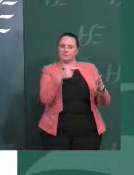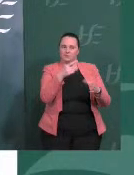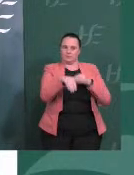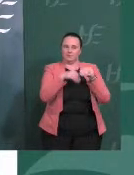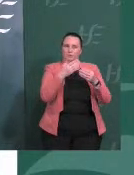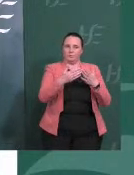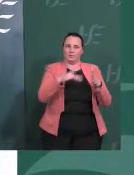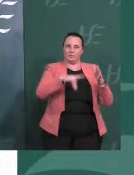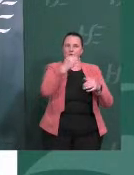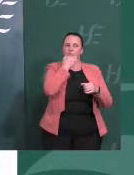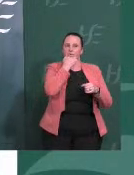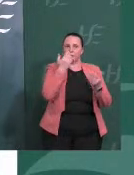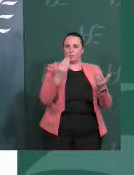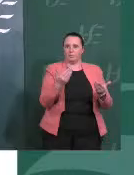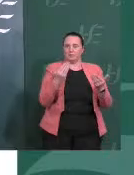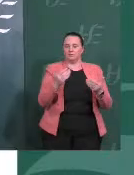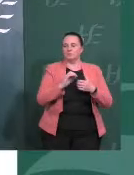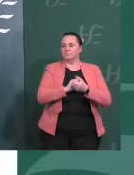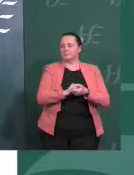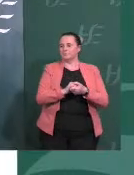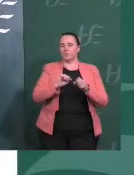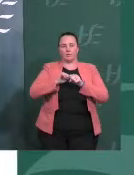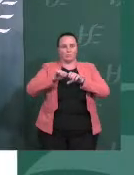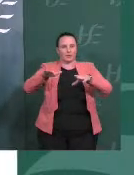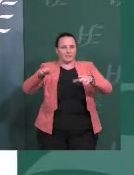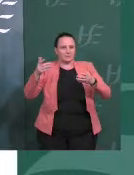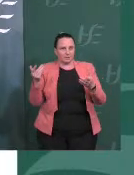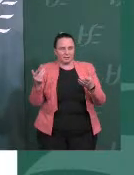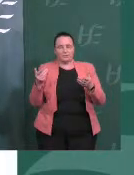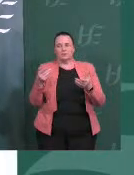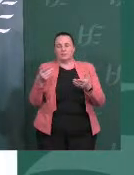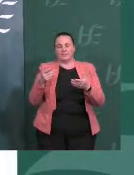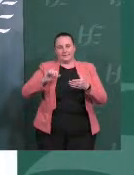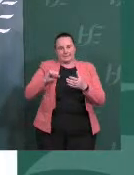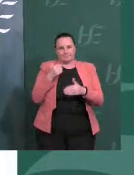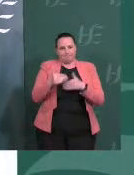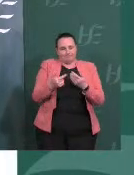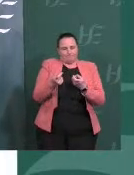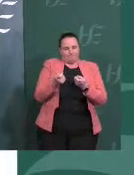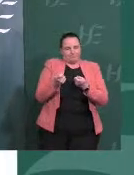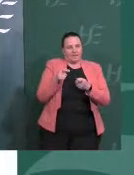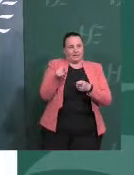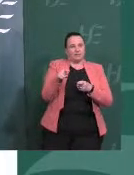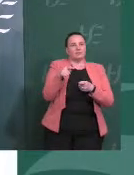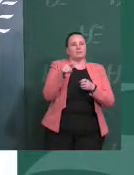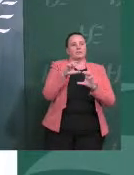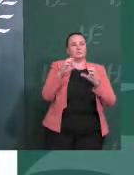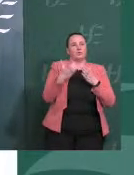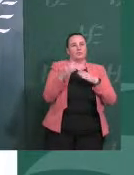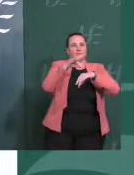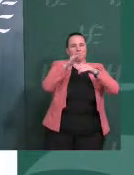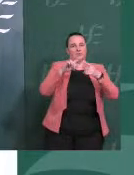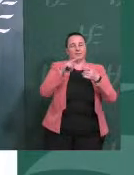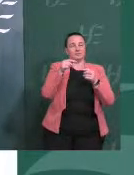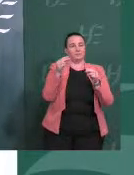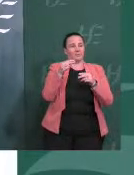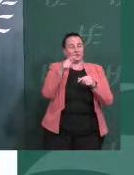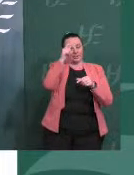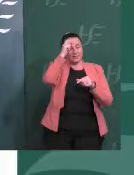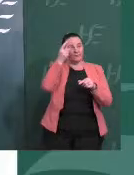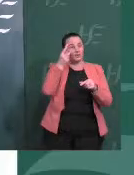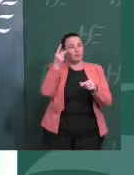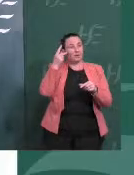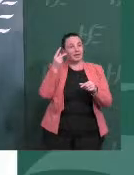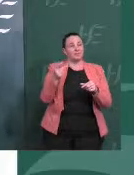moment. Outbreaks, that flood wall of defence is holding tight in nursing homes and community hospitals. Just think back to January when we